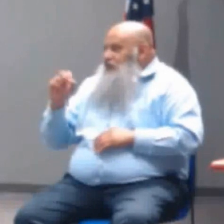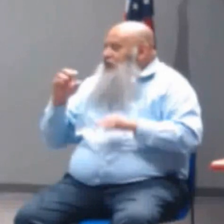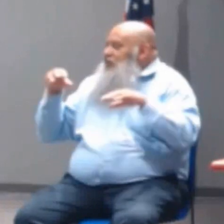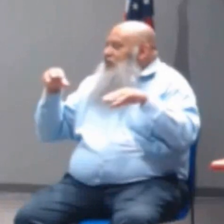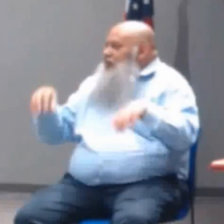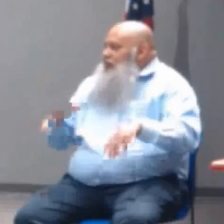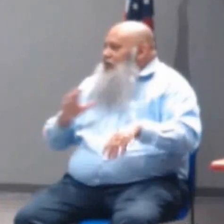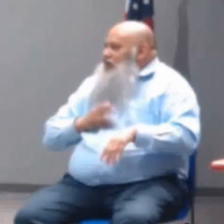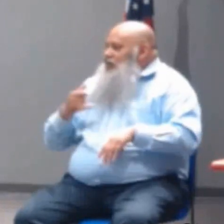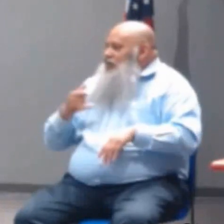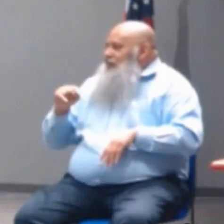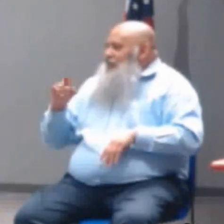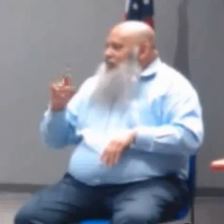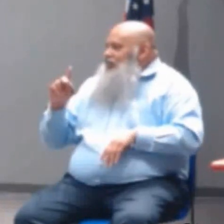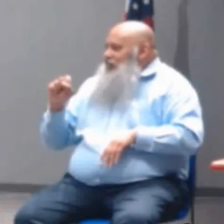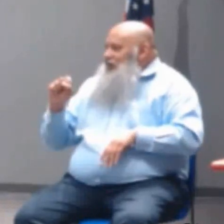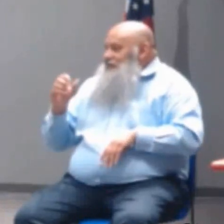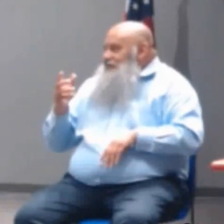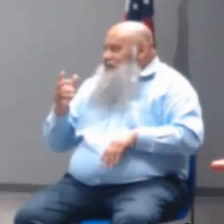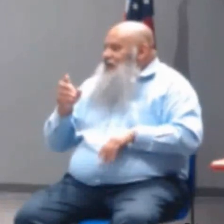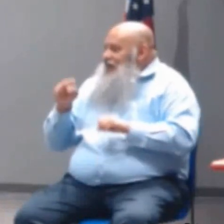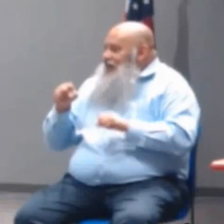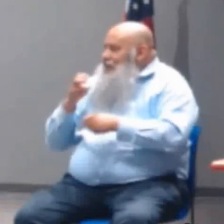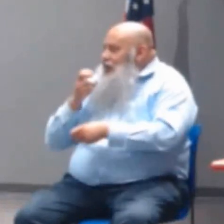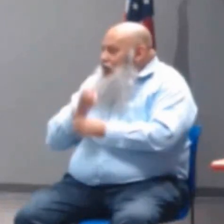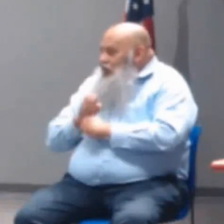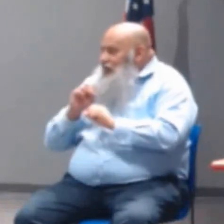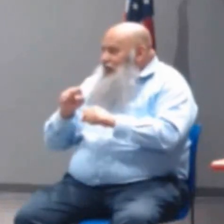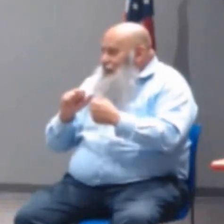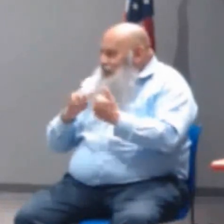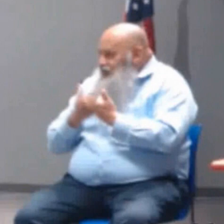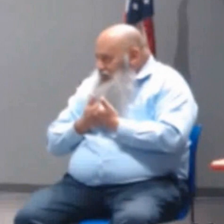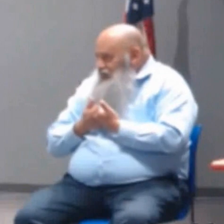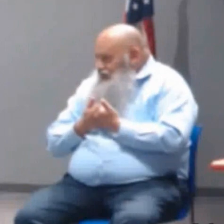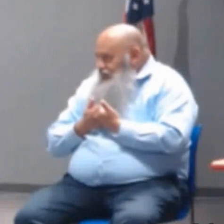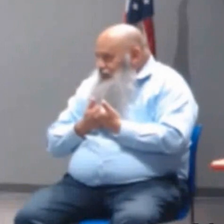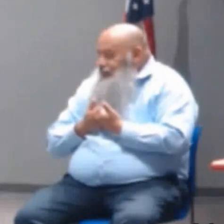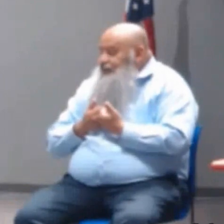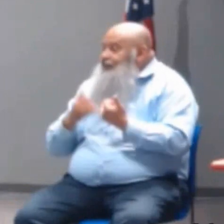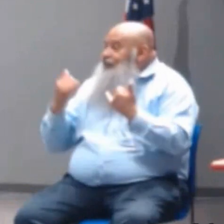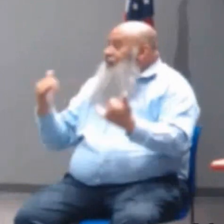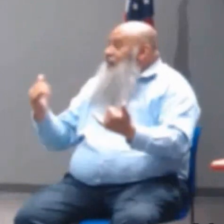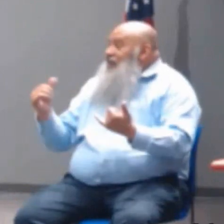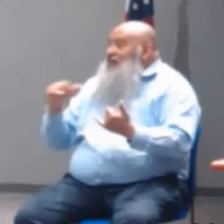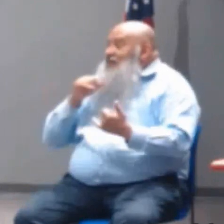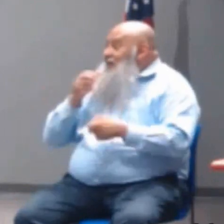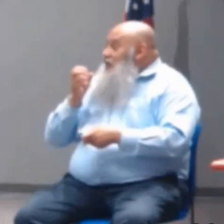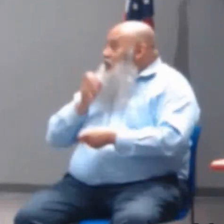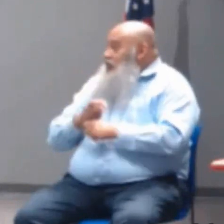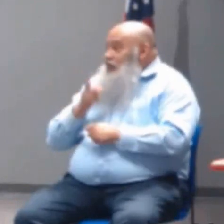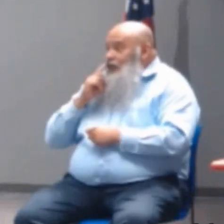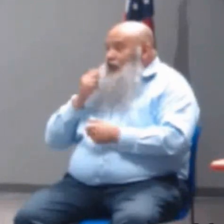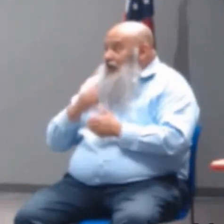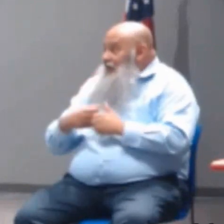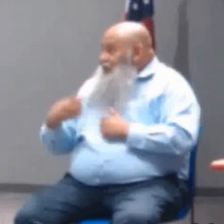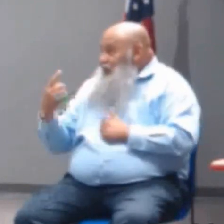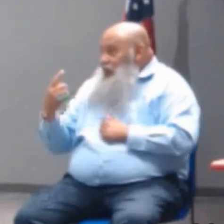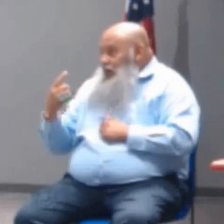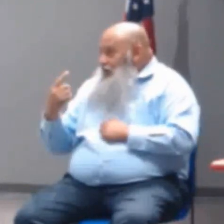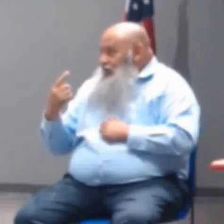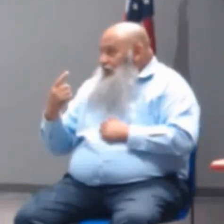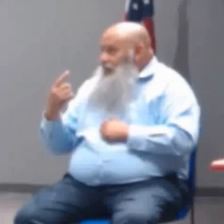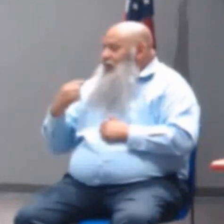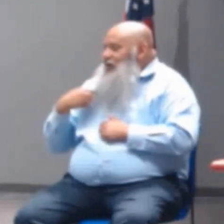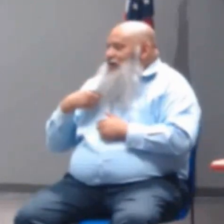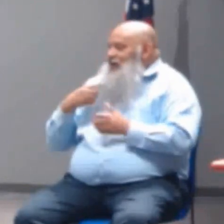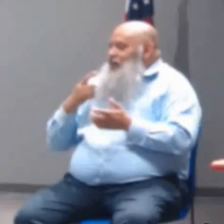way. It can be hard. It can be challenging. Now, it's not so hard for everybody. I